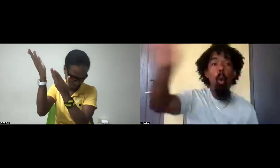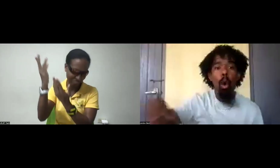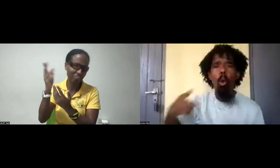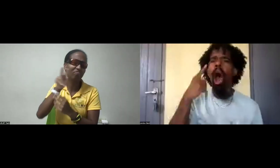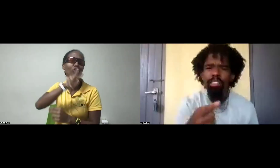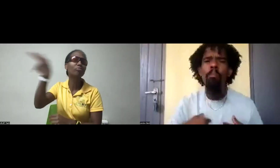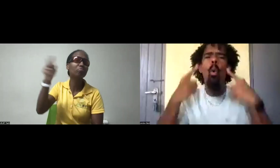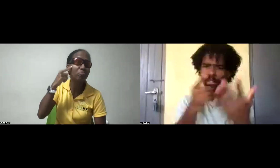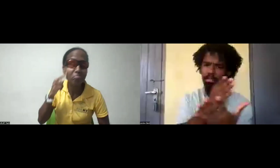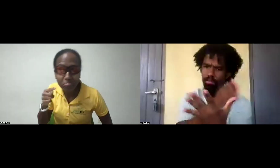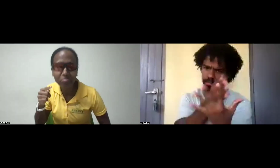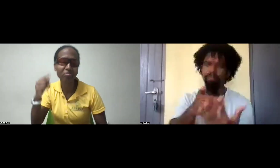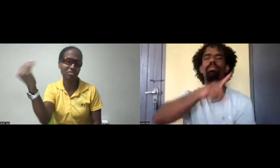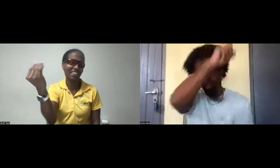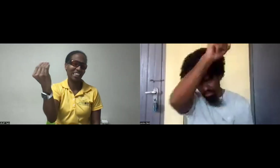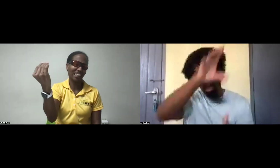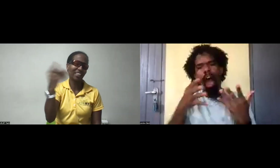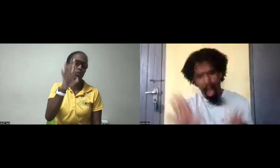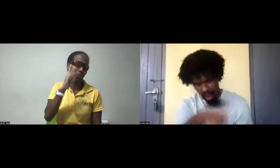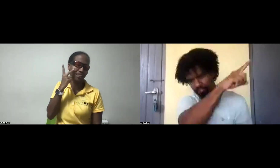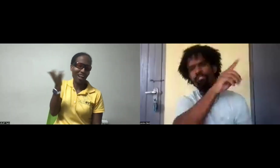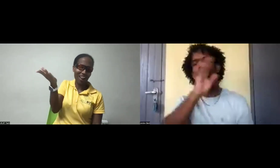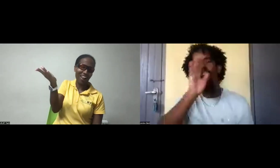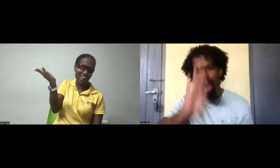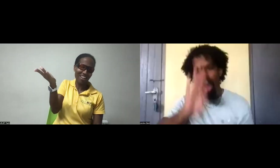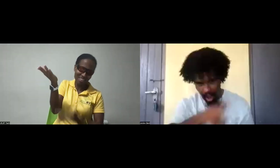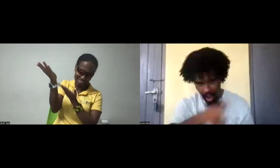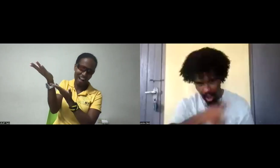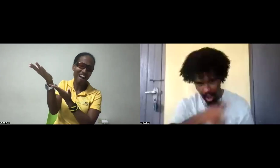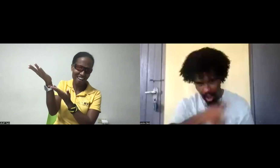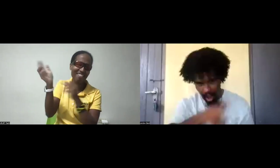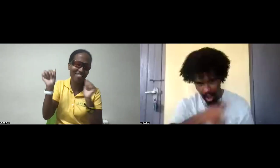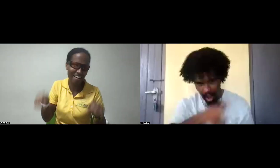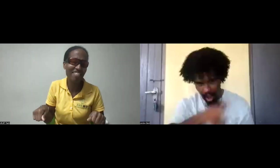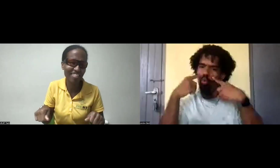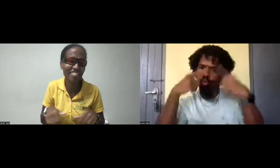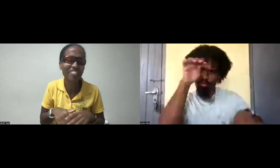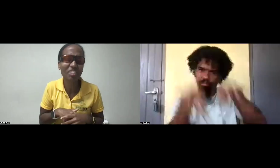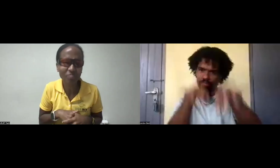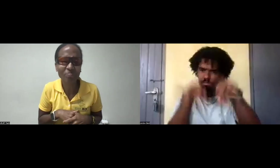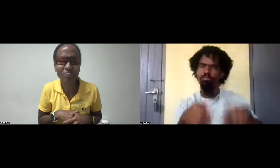you can watch the rest of the chapters and it will be there on Monday. Okay?